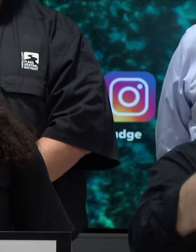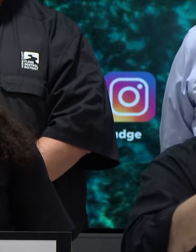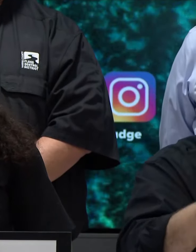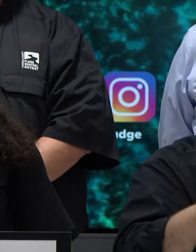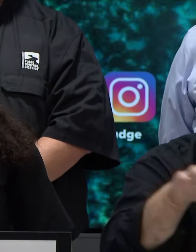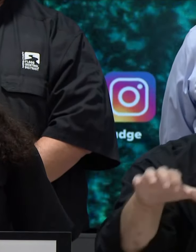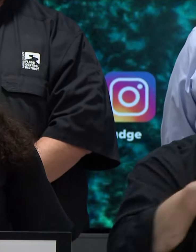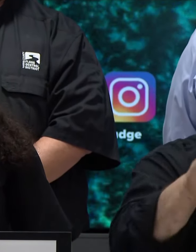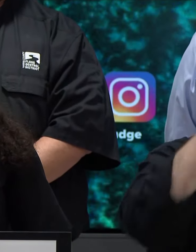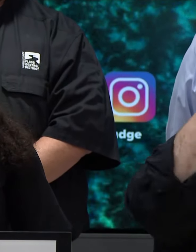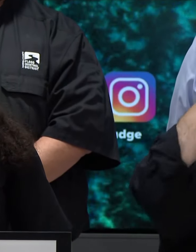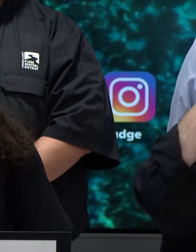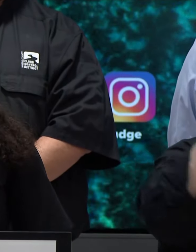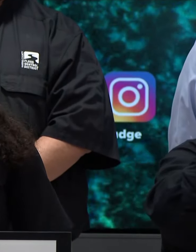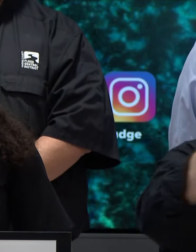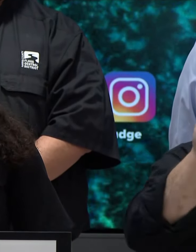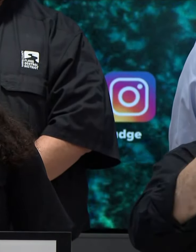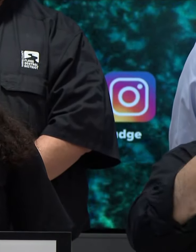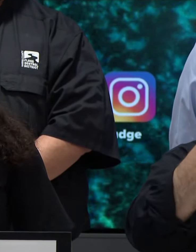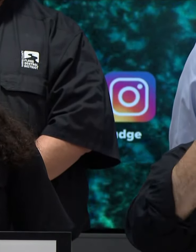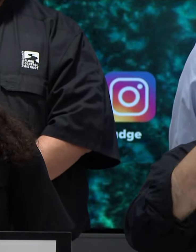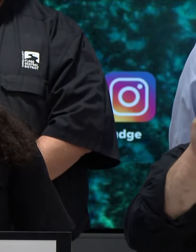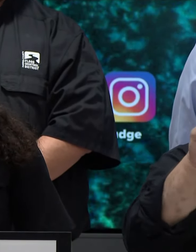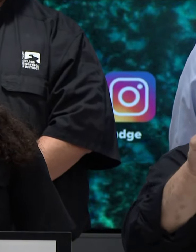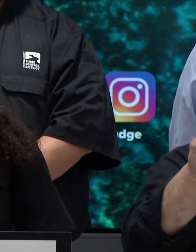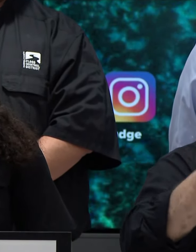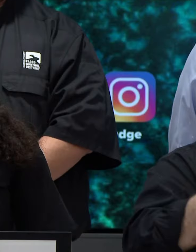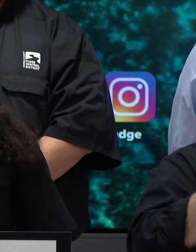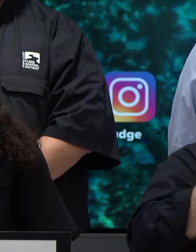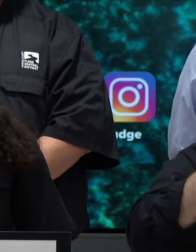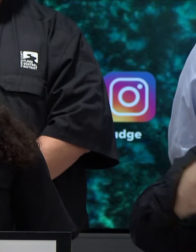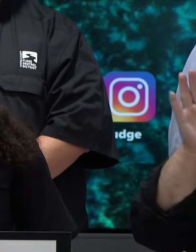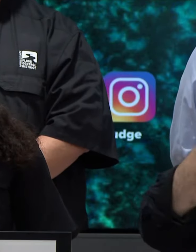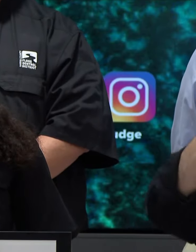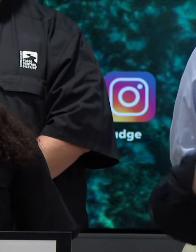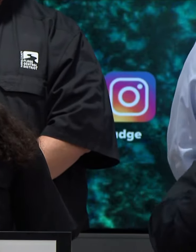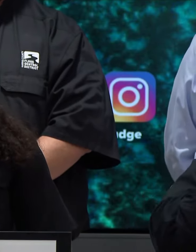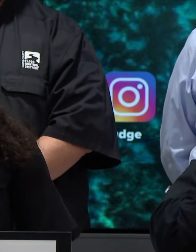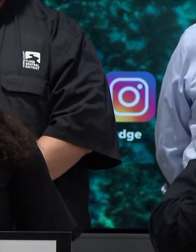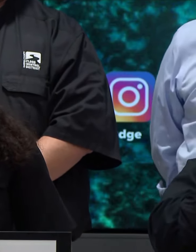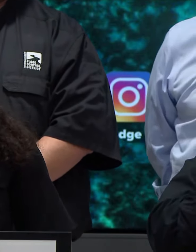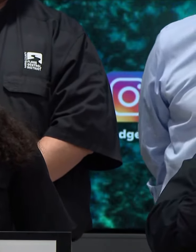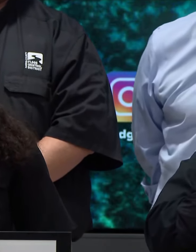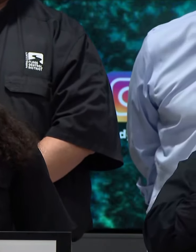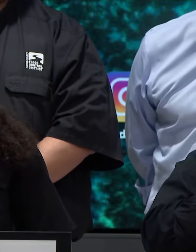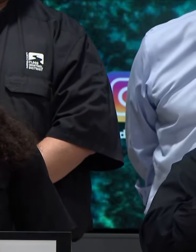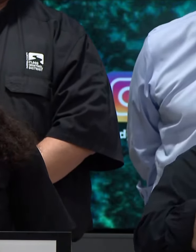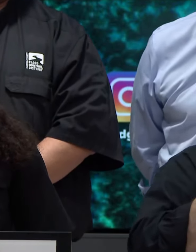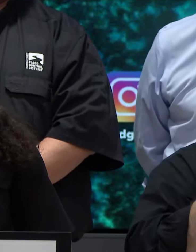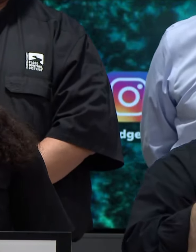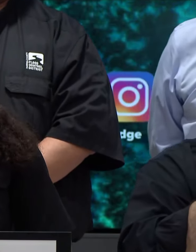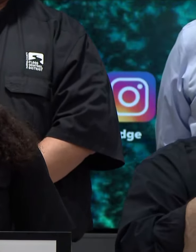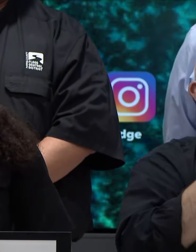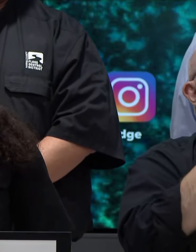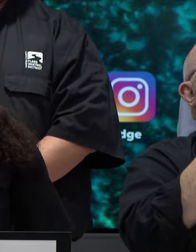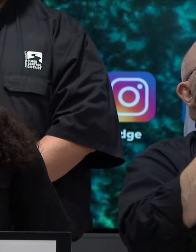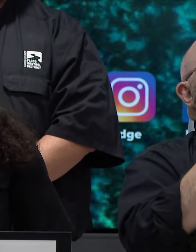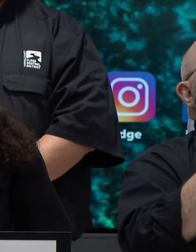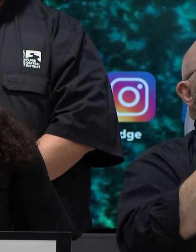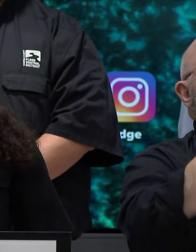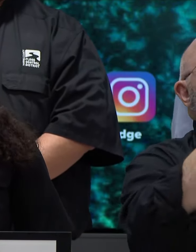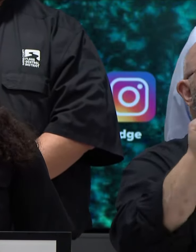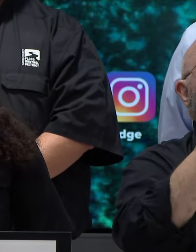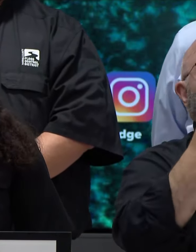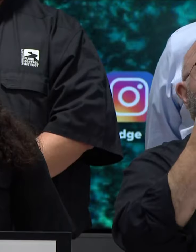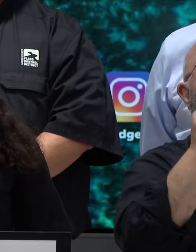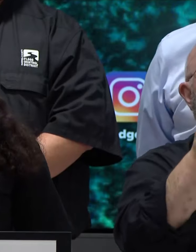the acting governor, lieutenant governor, to be able to send it, because Governor Abbott's not acting governor right now, so he couldn't do it. So lieutenant